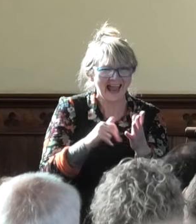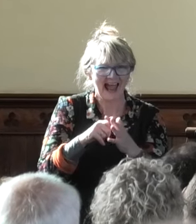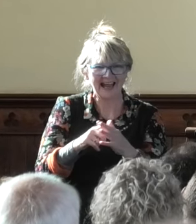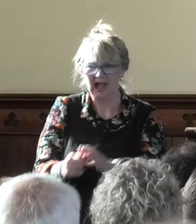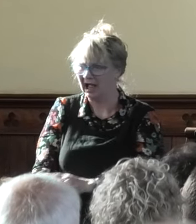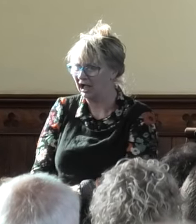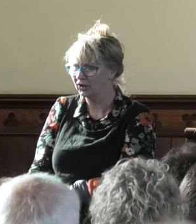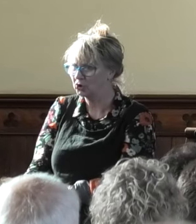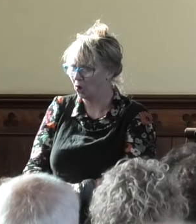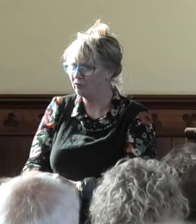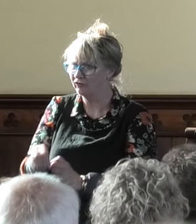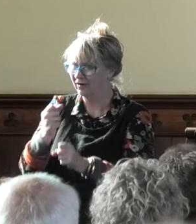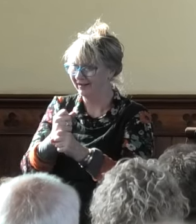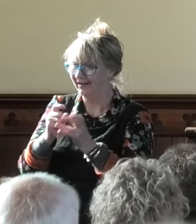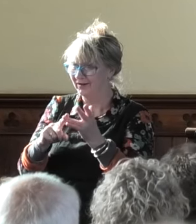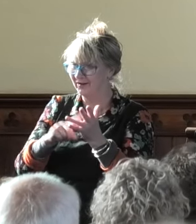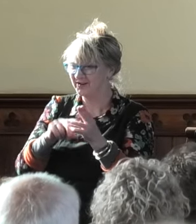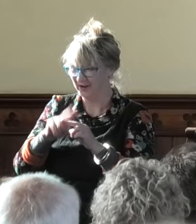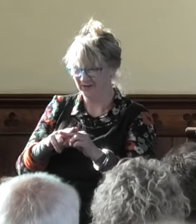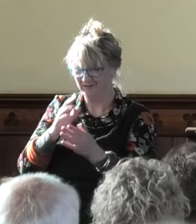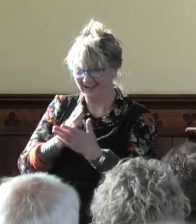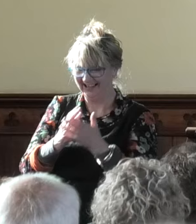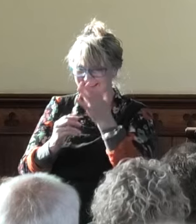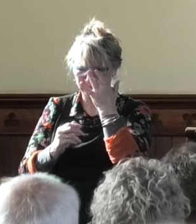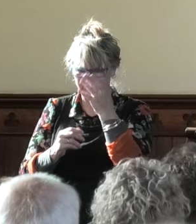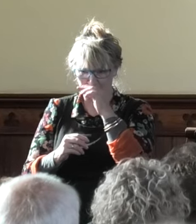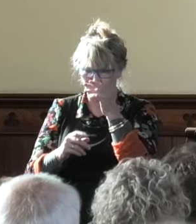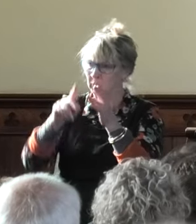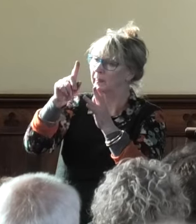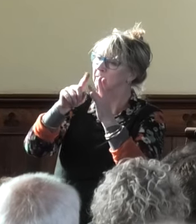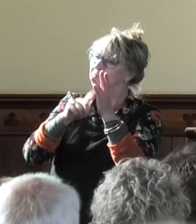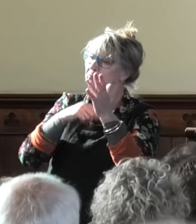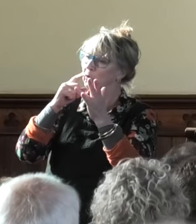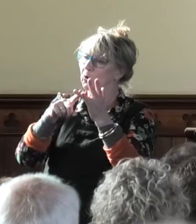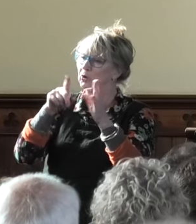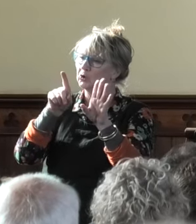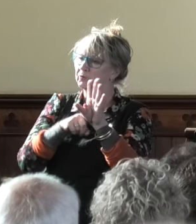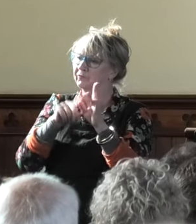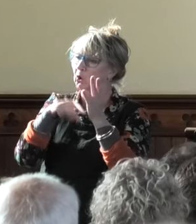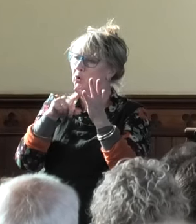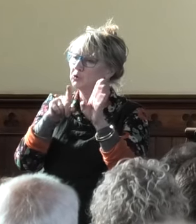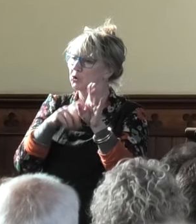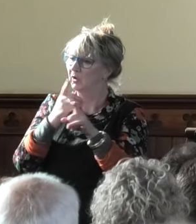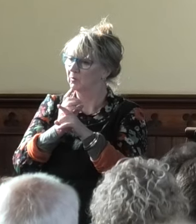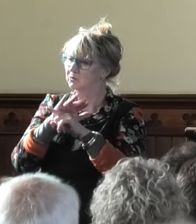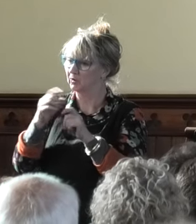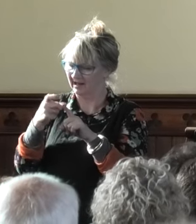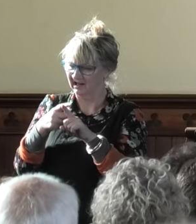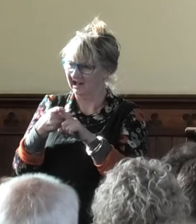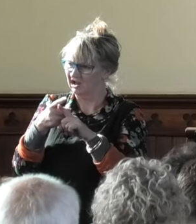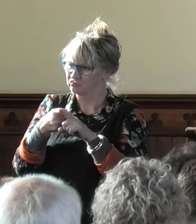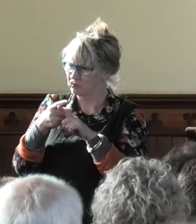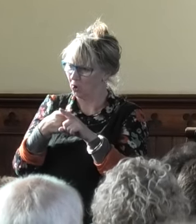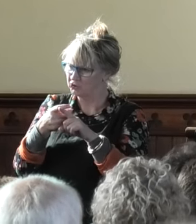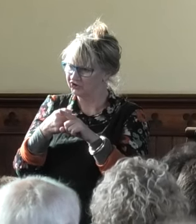more extreme was to come when Rin's friend Joy mentioned a crochet cruise. I can imagine that Hank was perhaps a tad